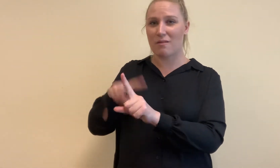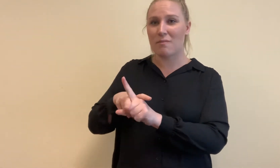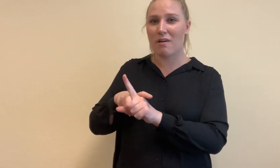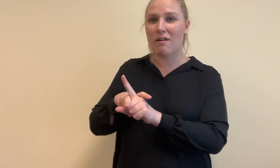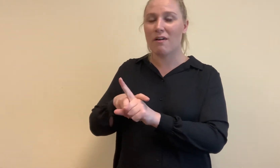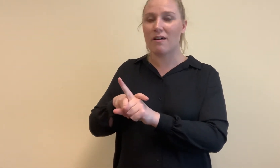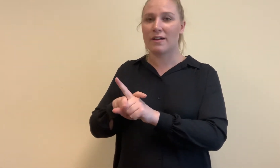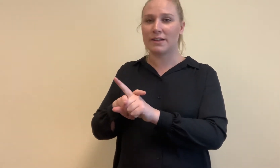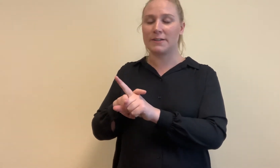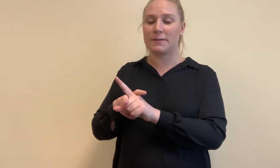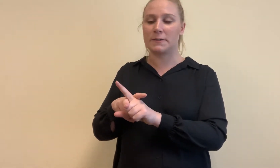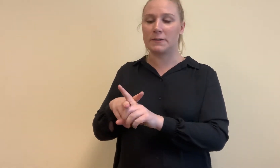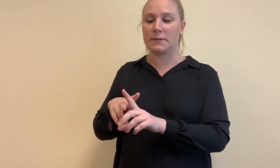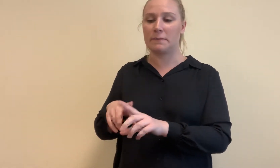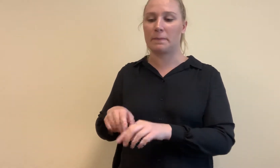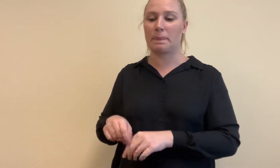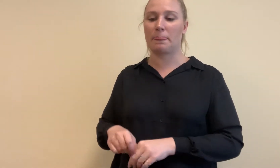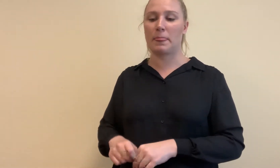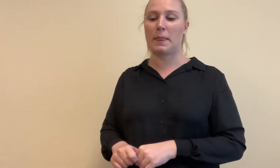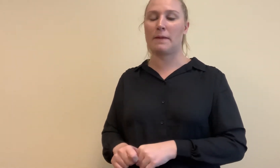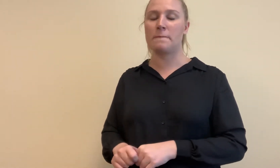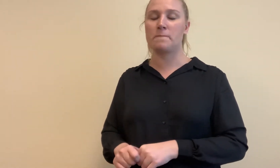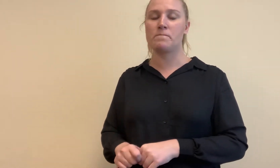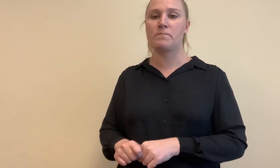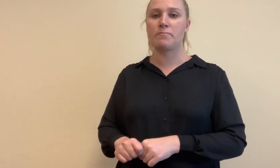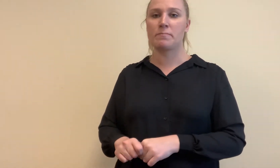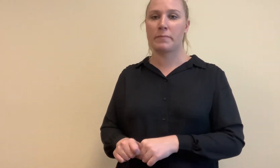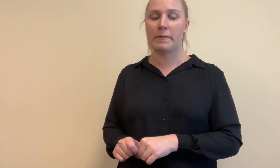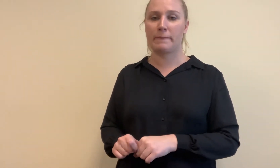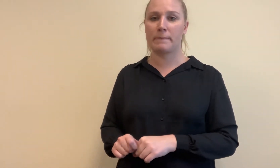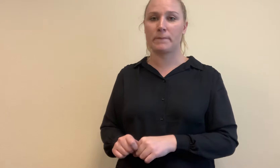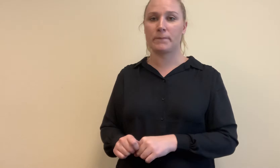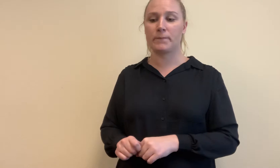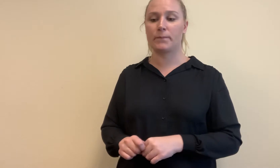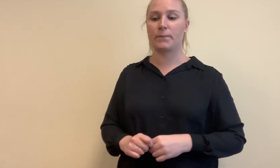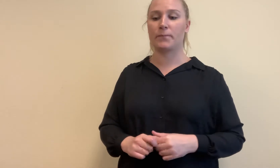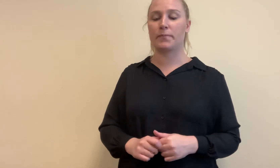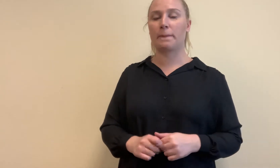to call that, the privilege to apply for the Aspen Award. And what will happen